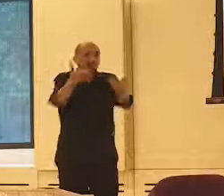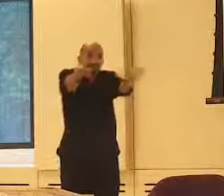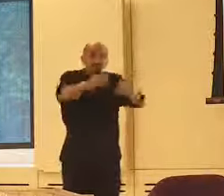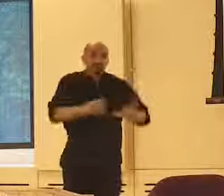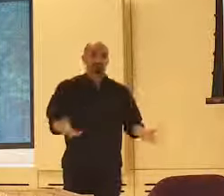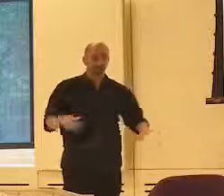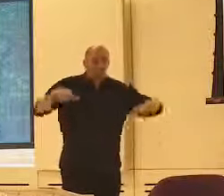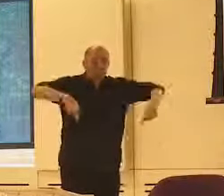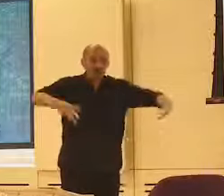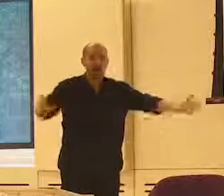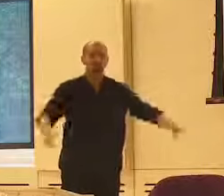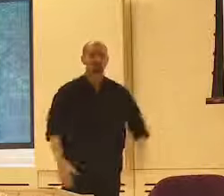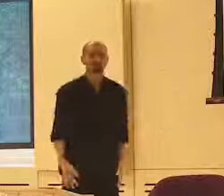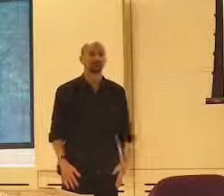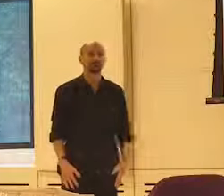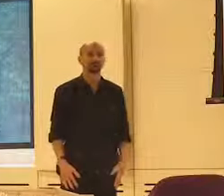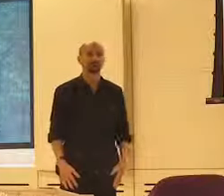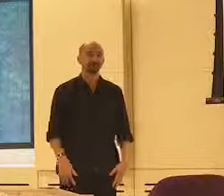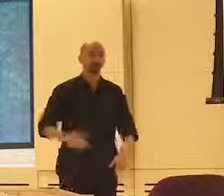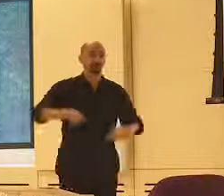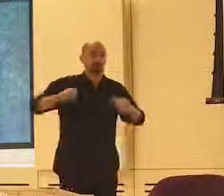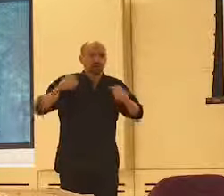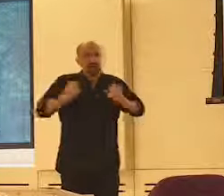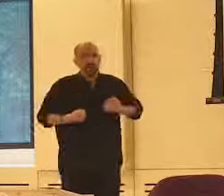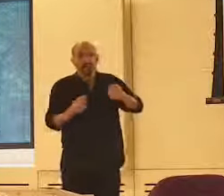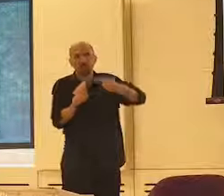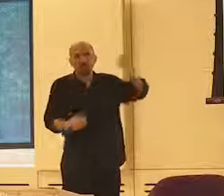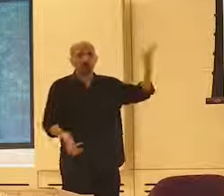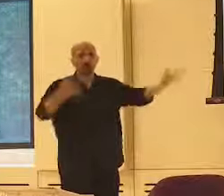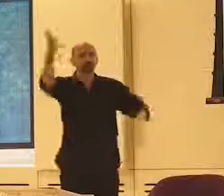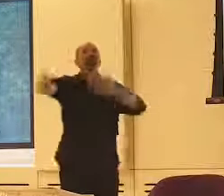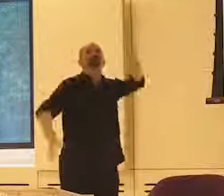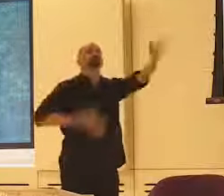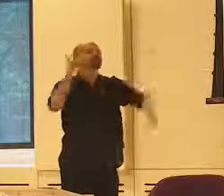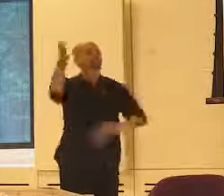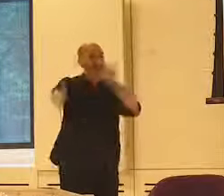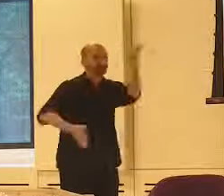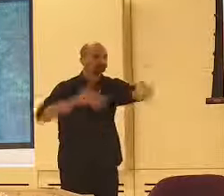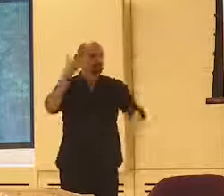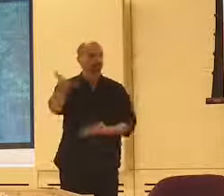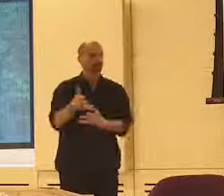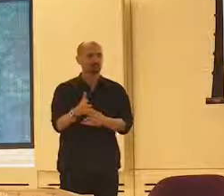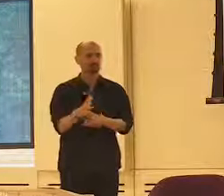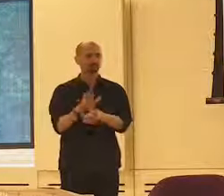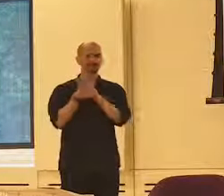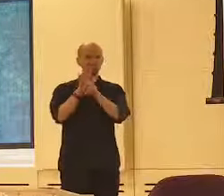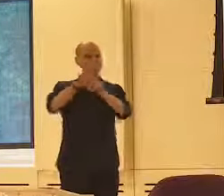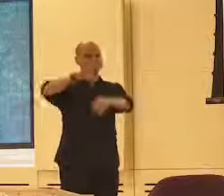The problem is not with me, deaf person, using BSL, but it's with you. You need an